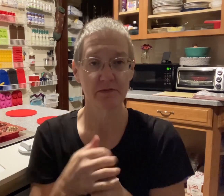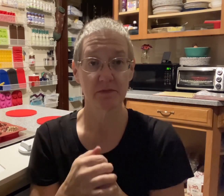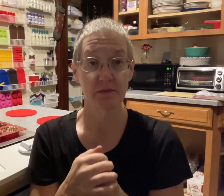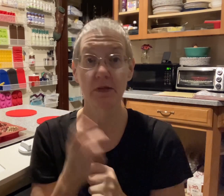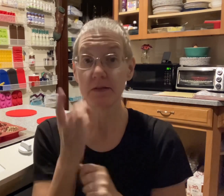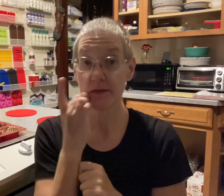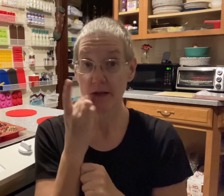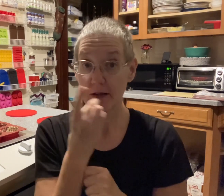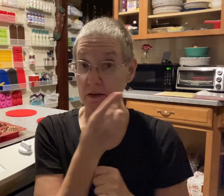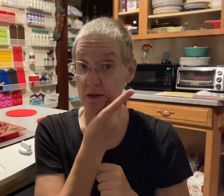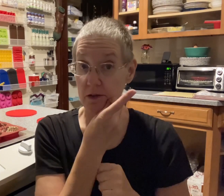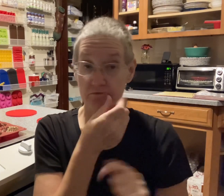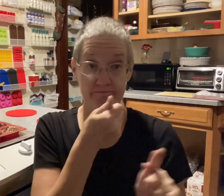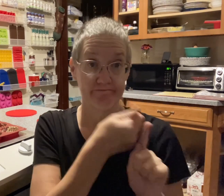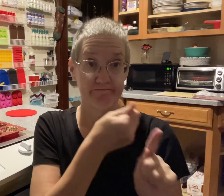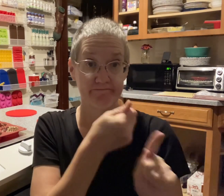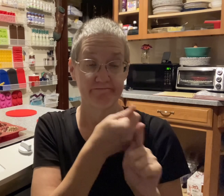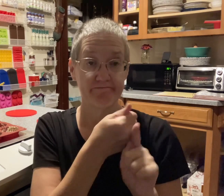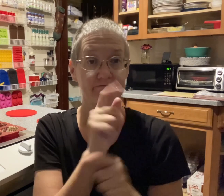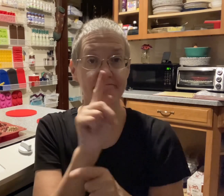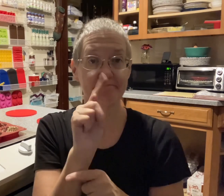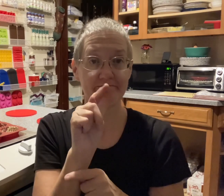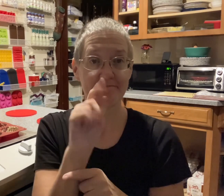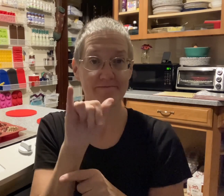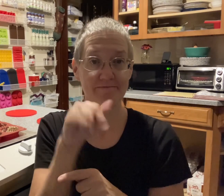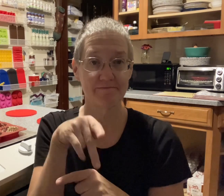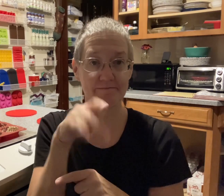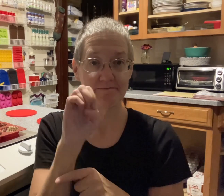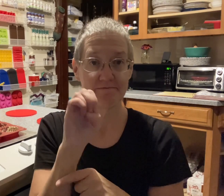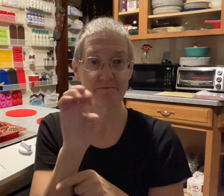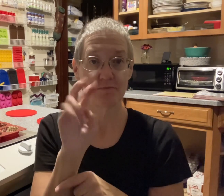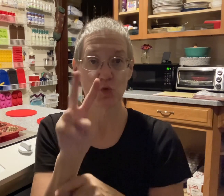rheumatoid arthritis. For Dale, he's a type 2 diabetic.